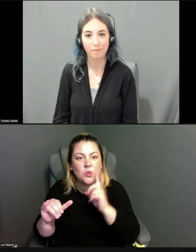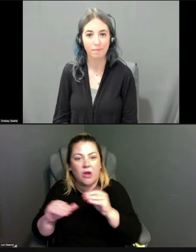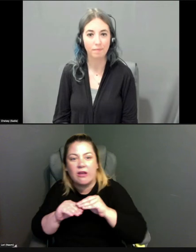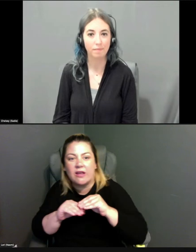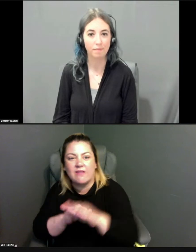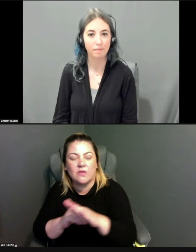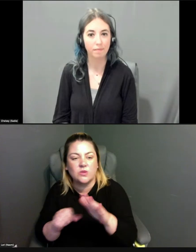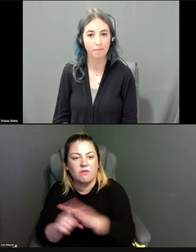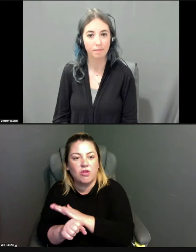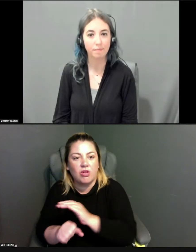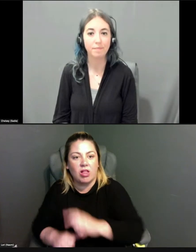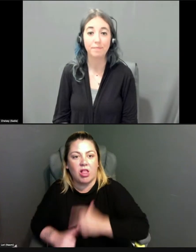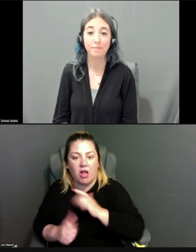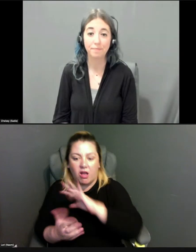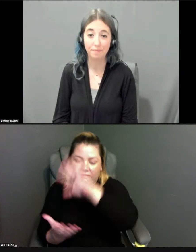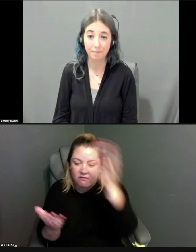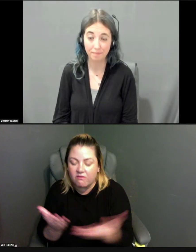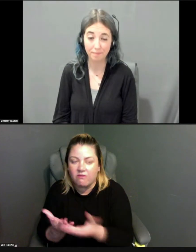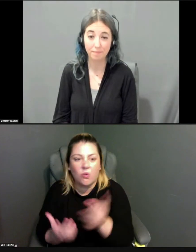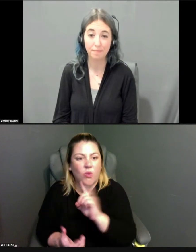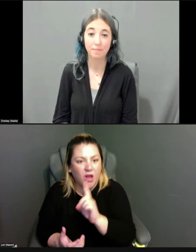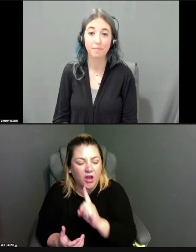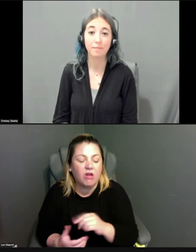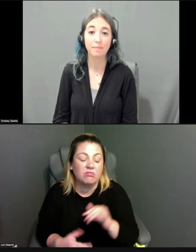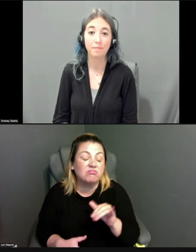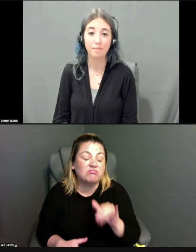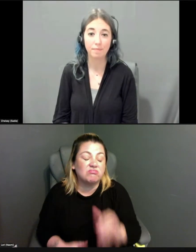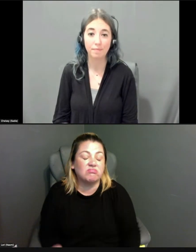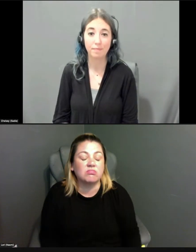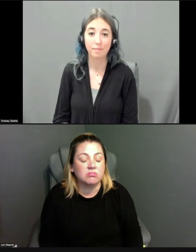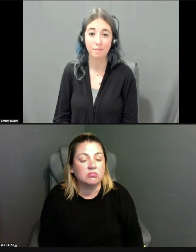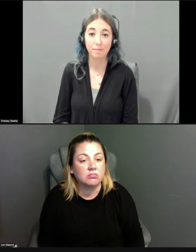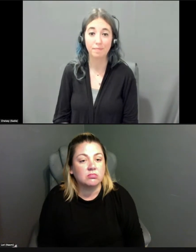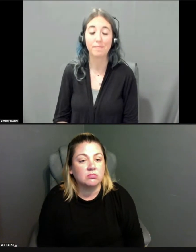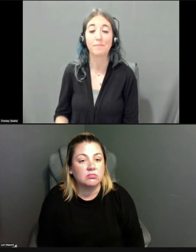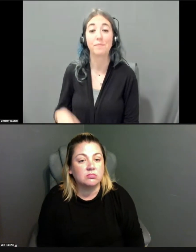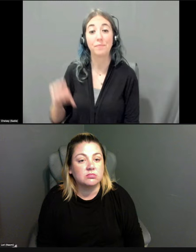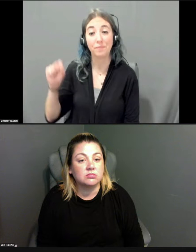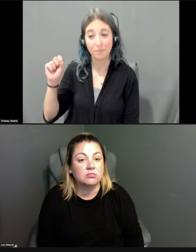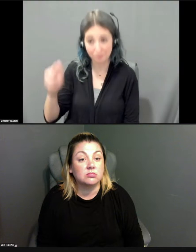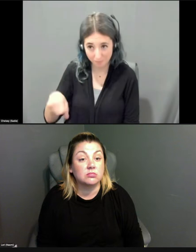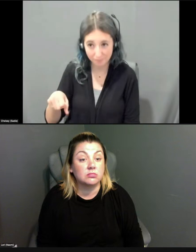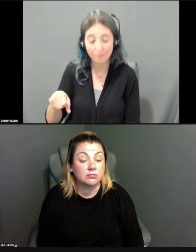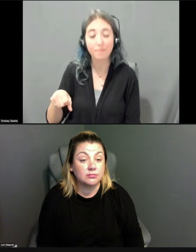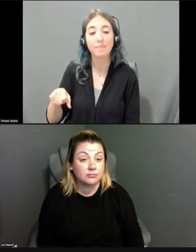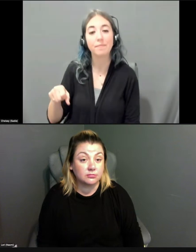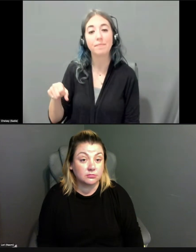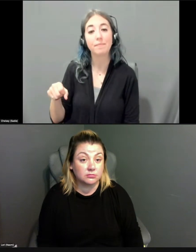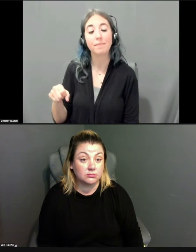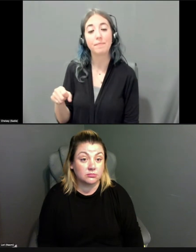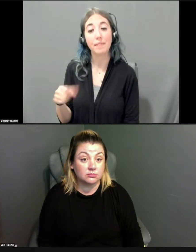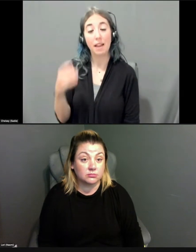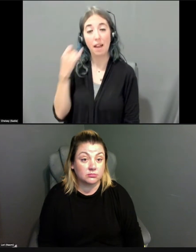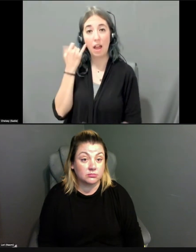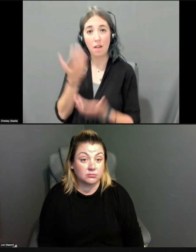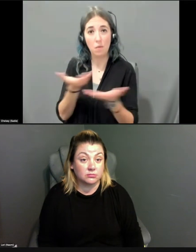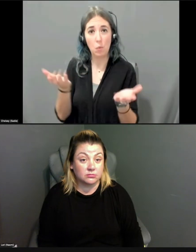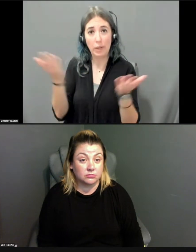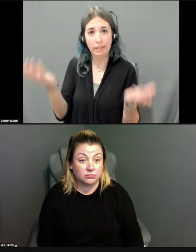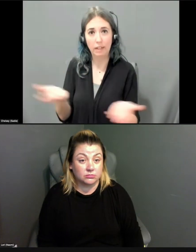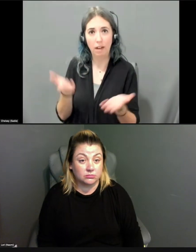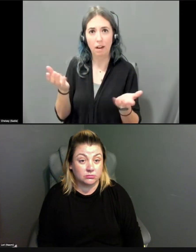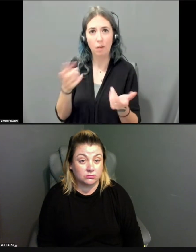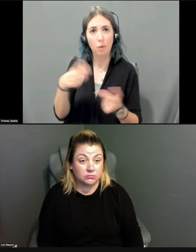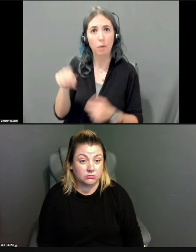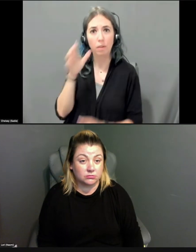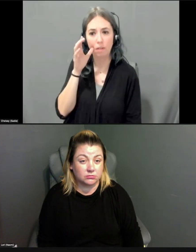see it here. Yes. So if you're listening to this and you're thinking, what are they even talking about?